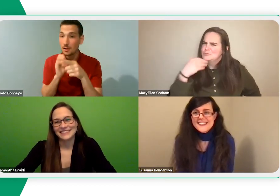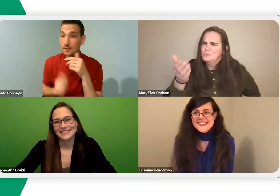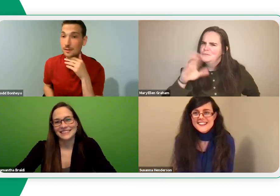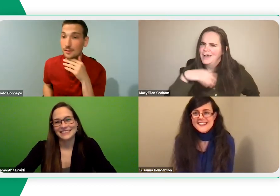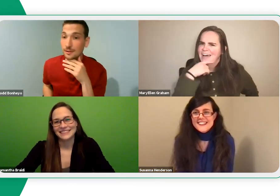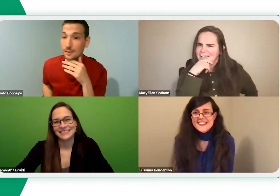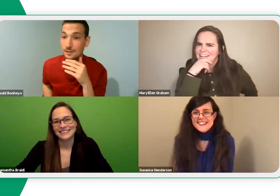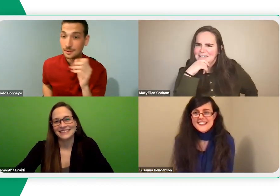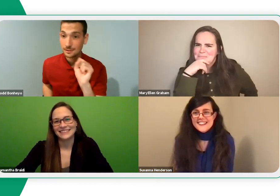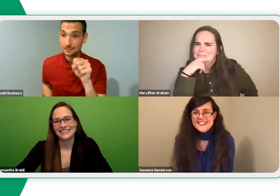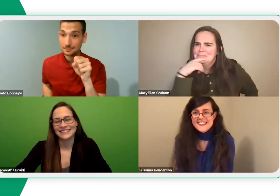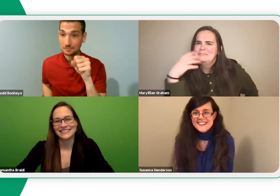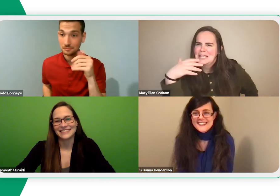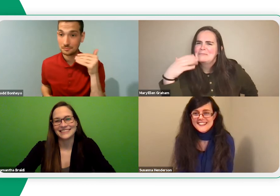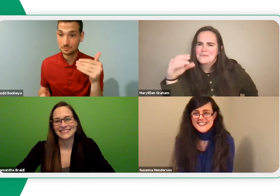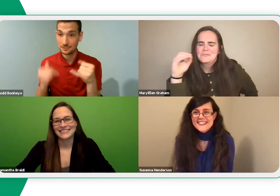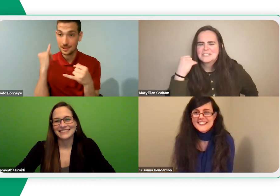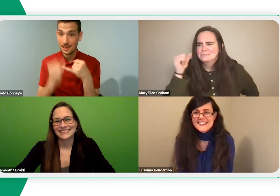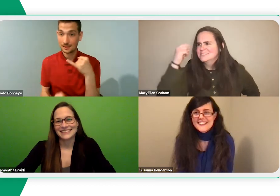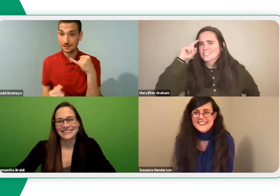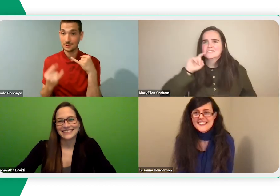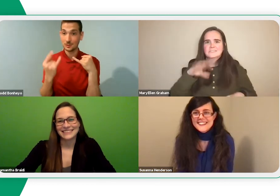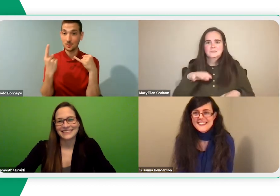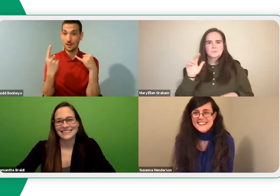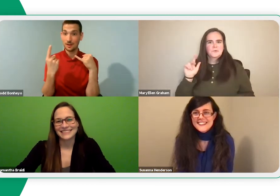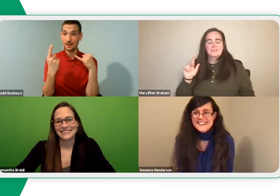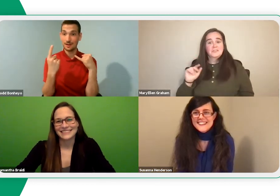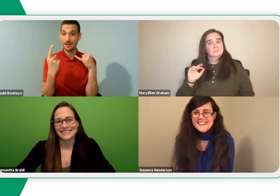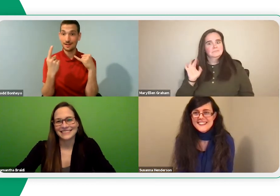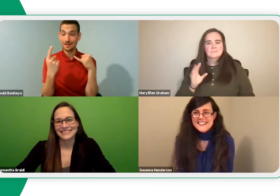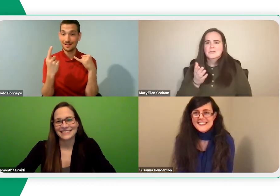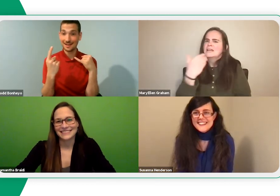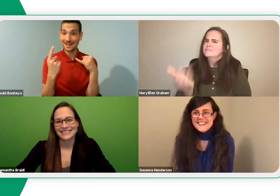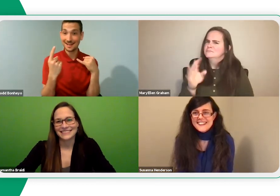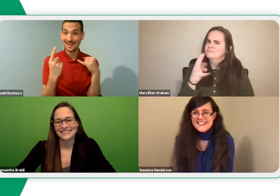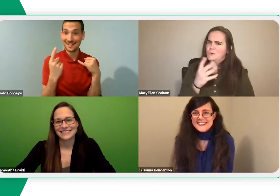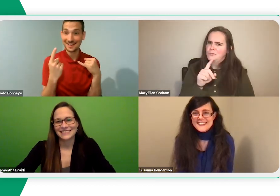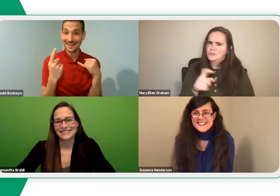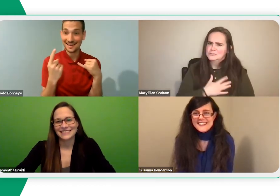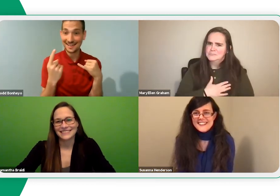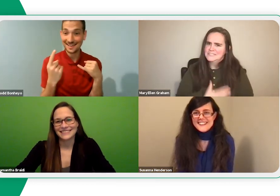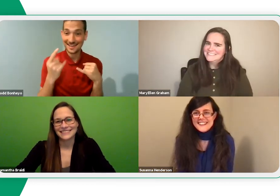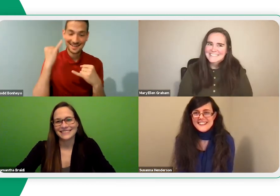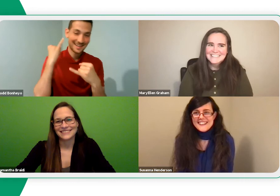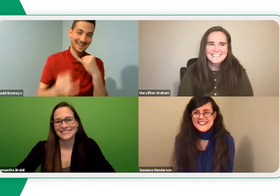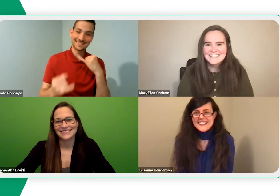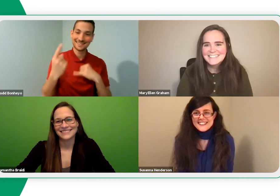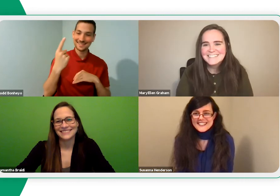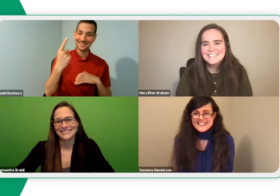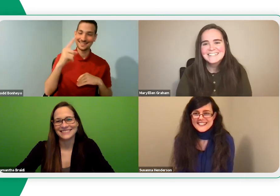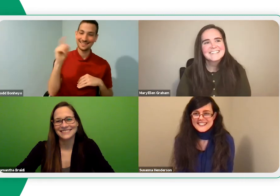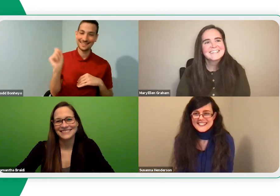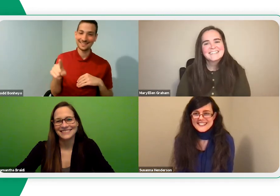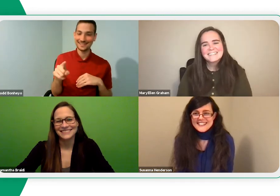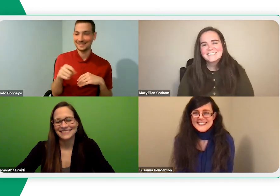This is Samantha. Wow. Mary Ellen says, yeah, I might do some of that because that is shocking. 23 credit